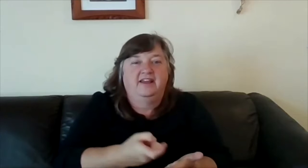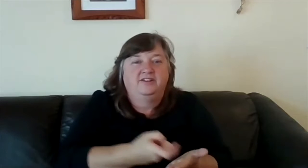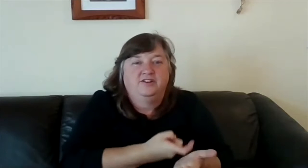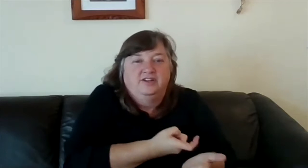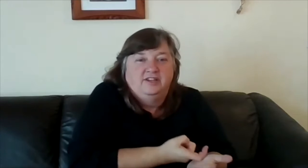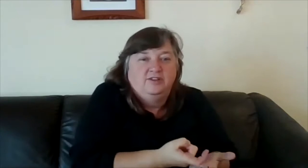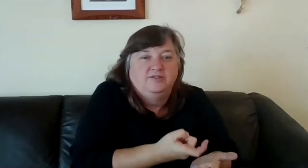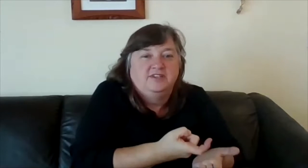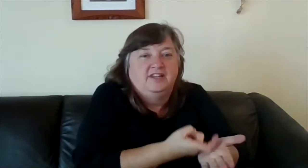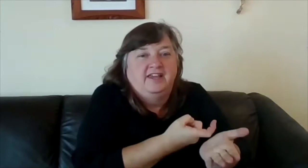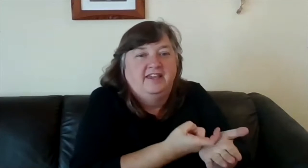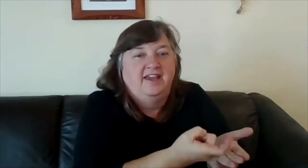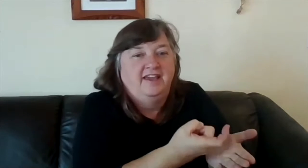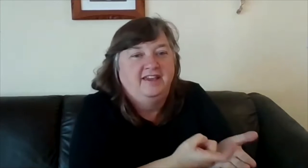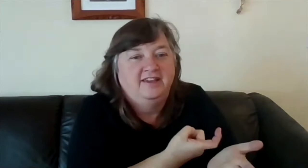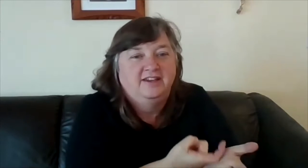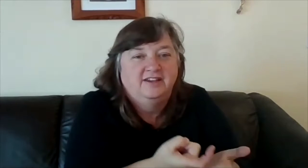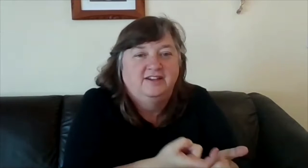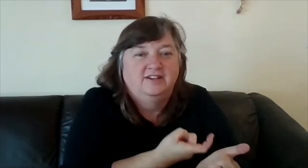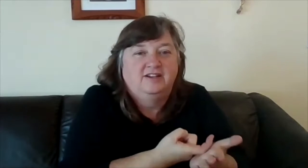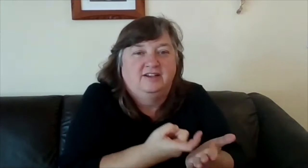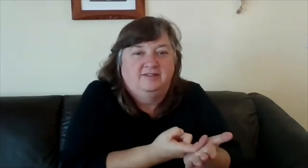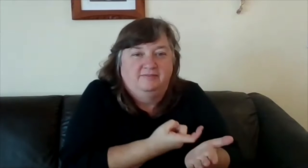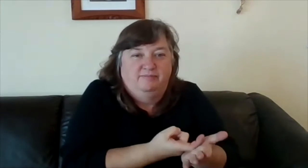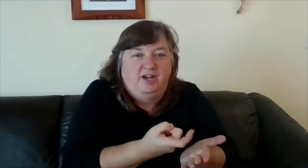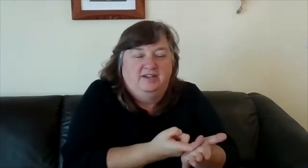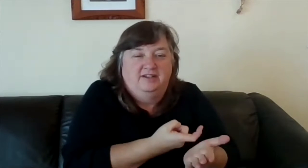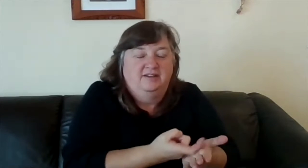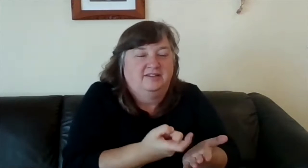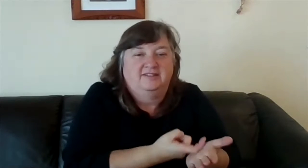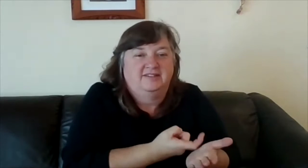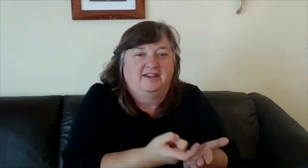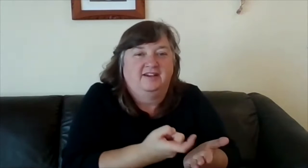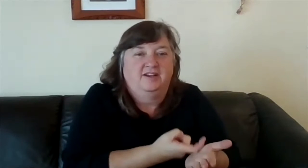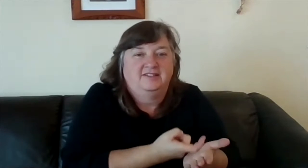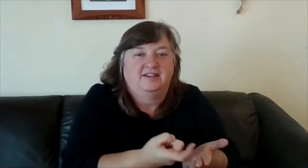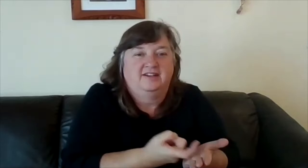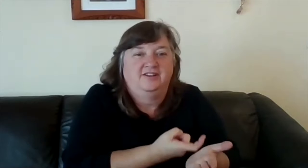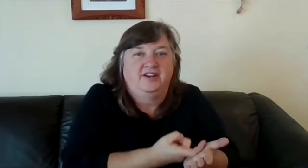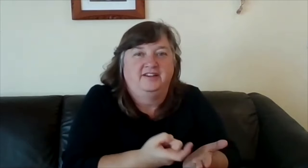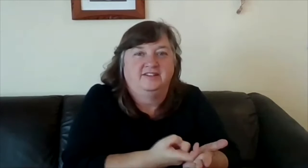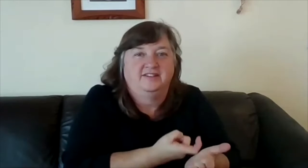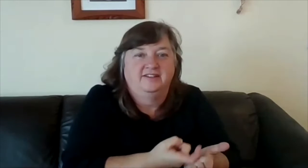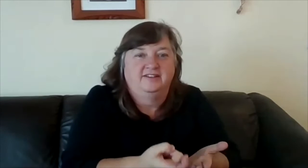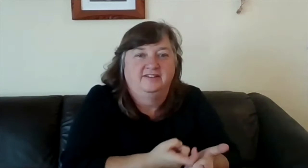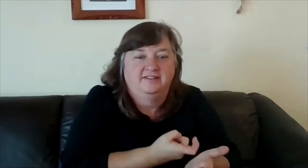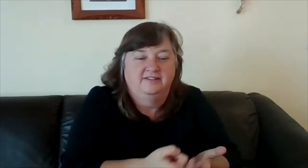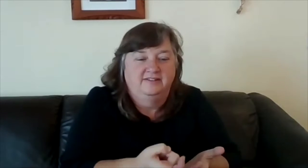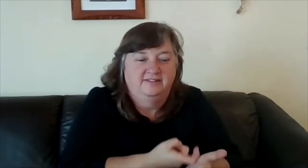and you're going to use it like a puck, a stick, hockey stick in your hand.